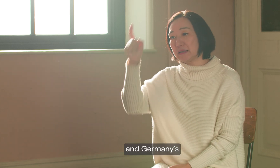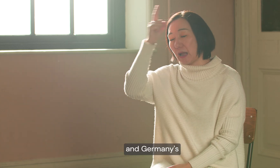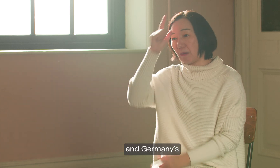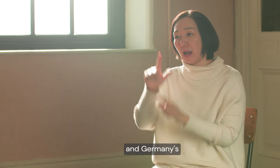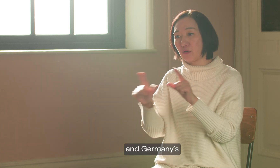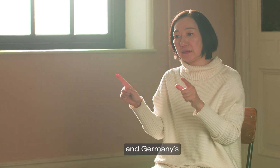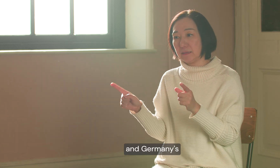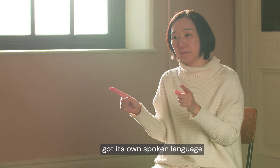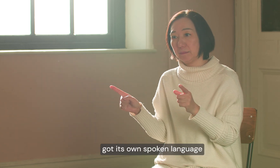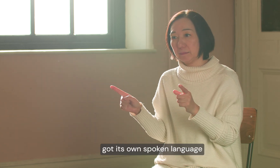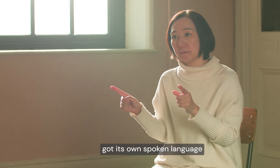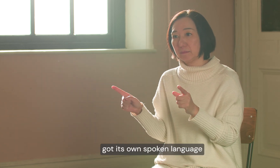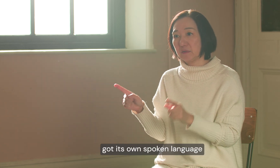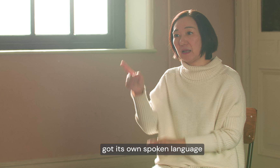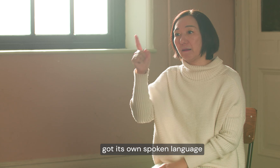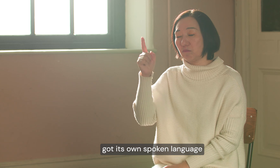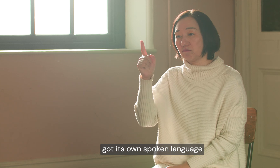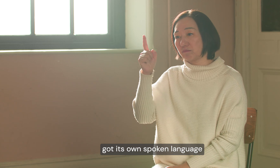And Germany's got its own spoken language.